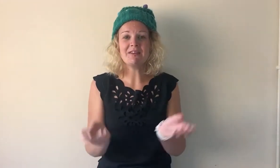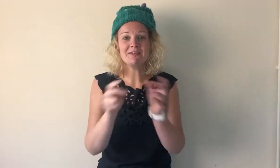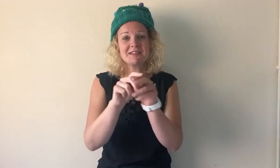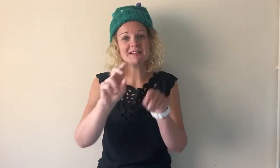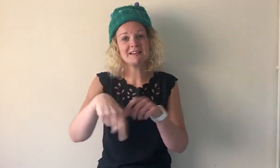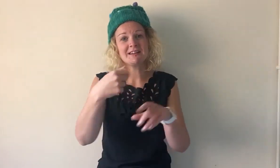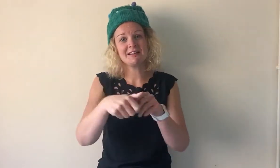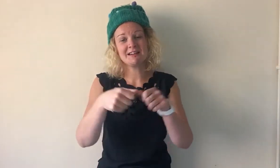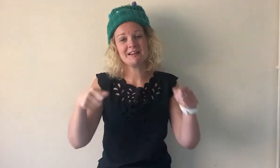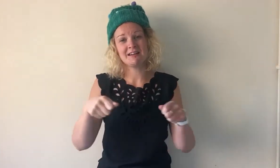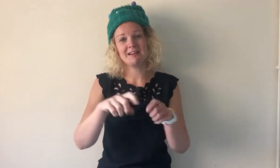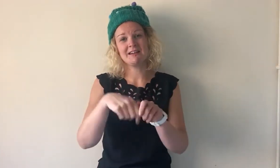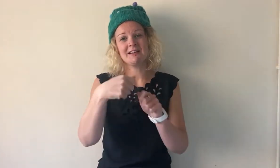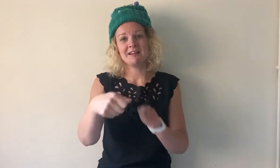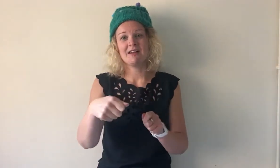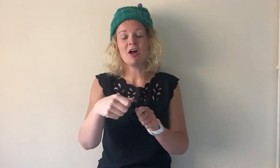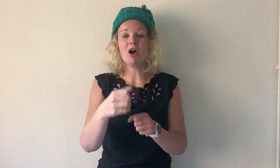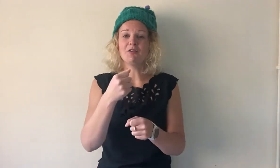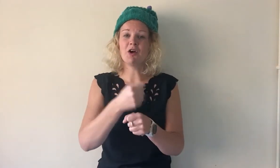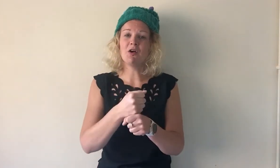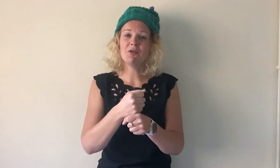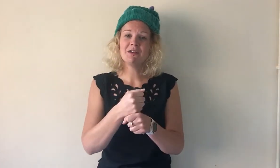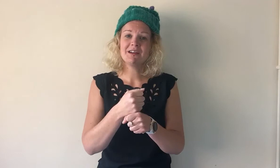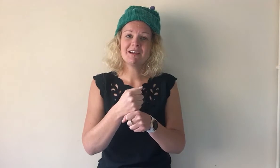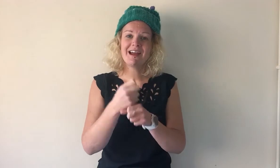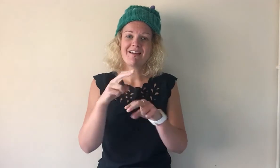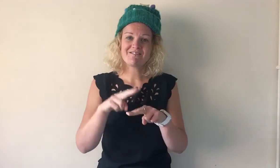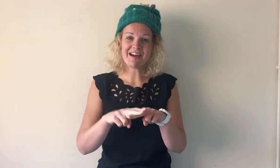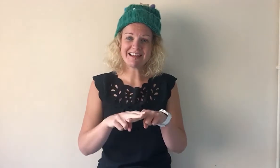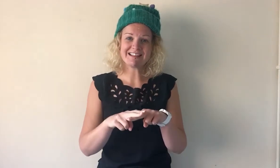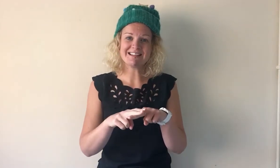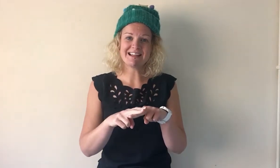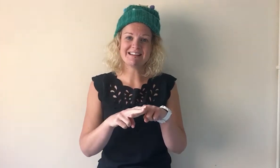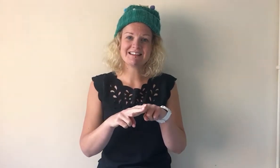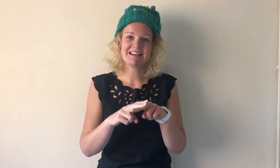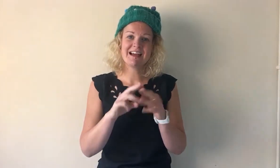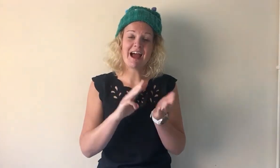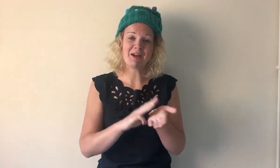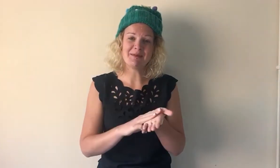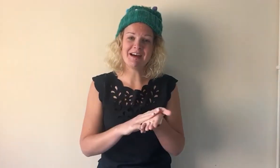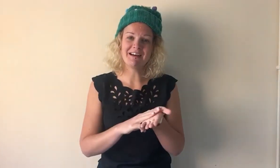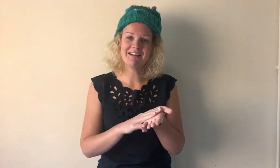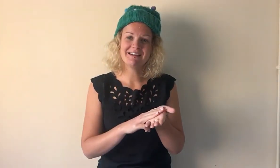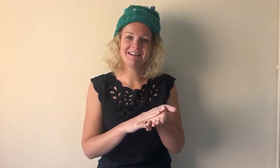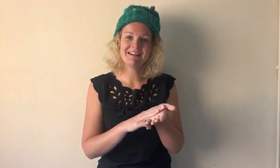gifts of gold, frankincense, and myrrh.